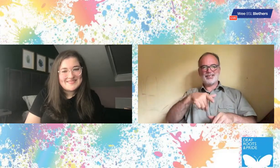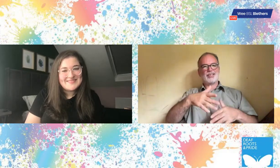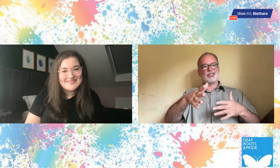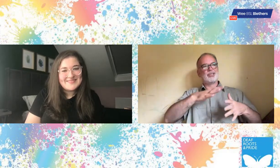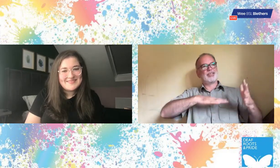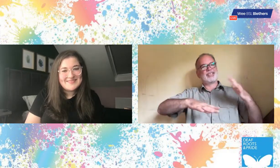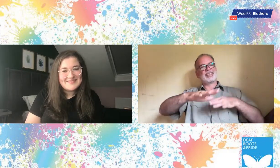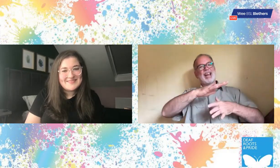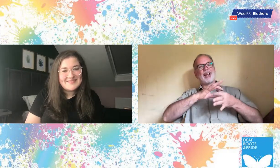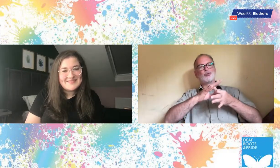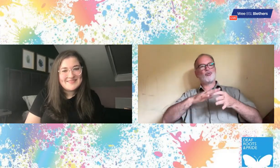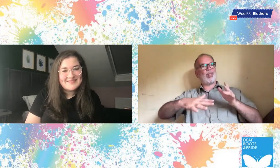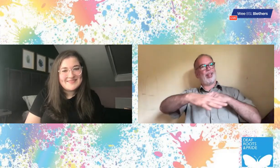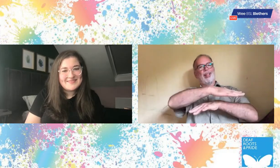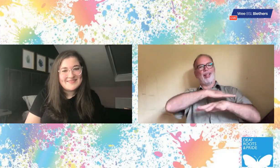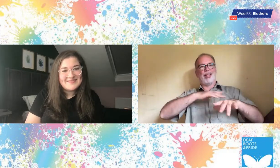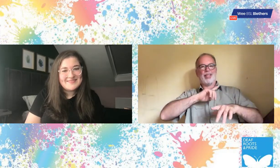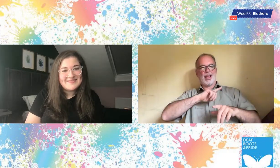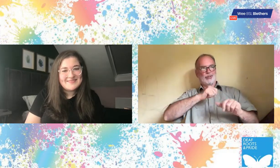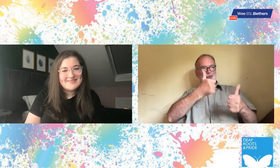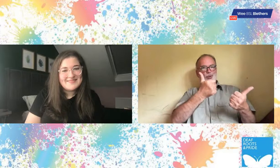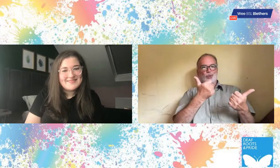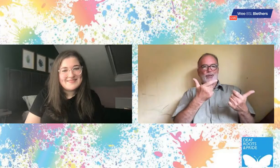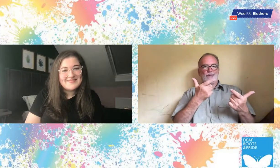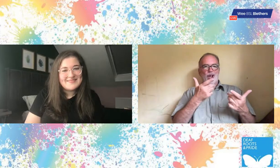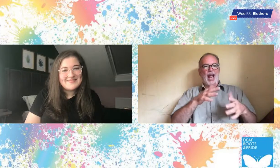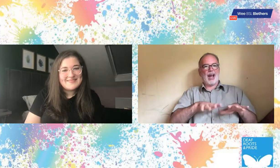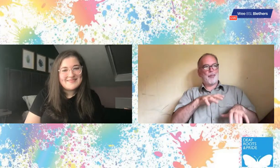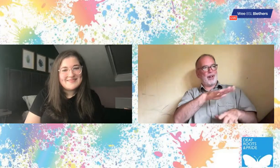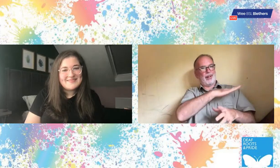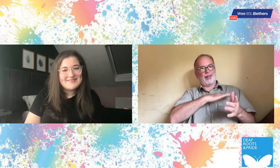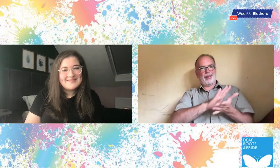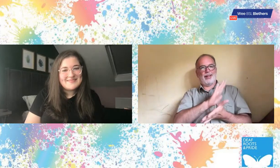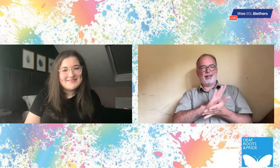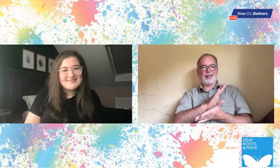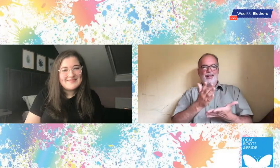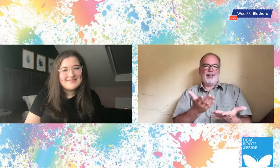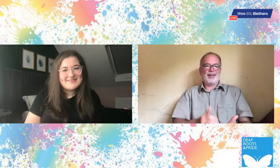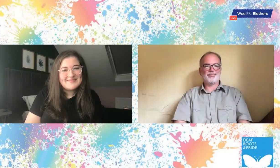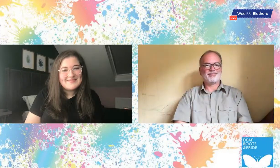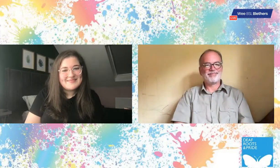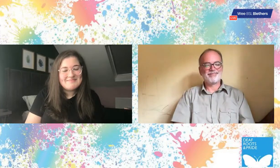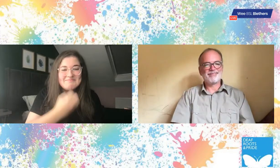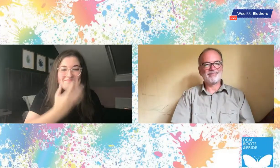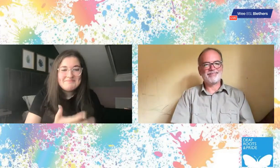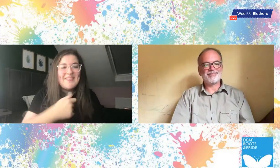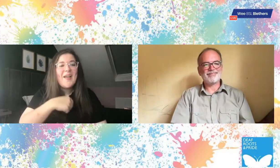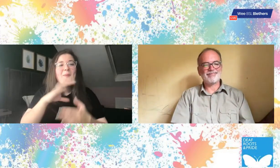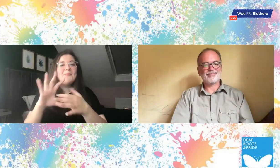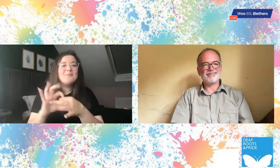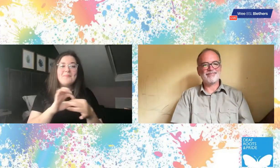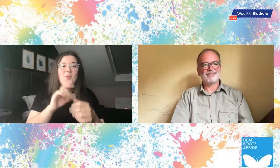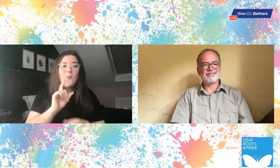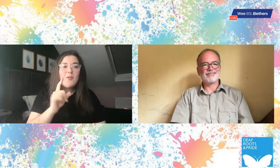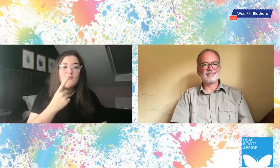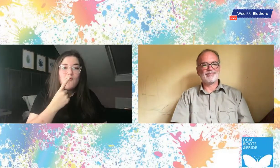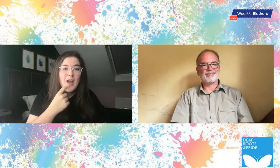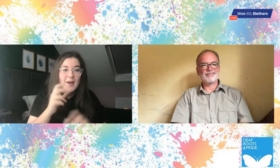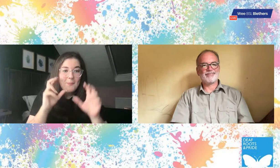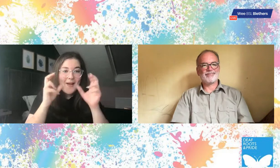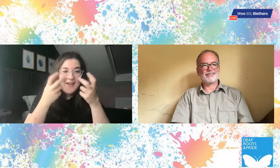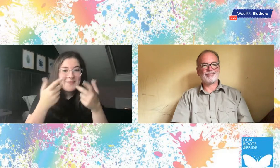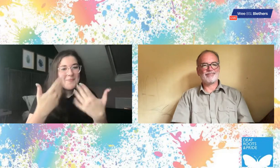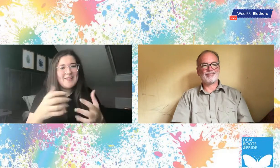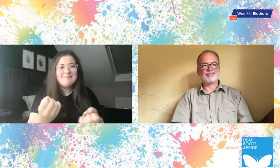zoo. I mean, when you come along to see the elephants and the giraffes in a zoo, it's not a natural environment that they're in. So a wildlife